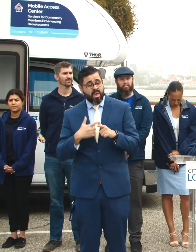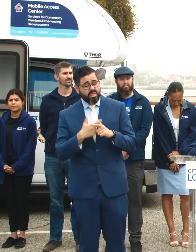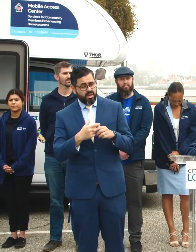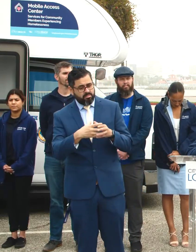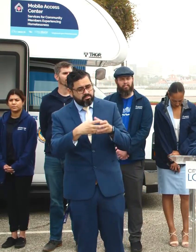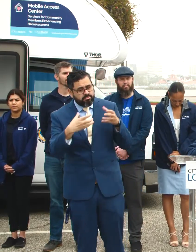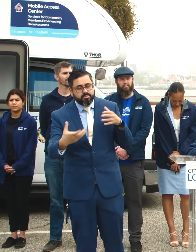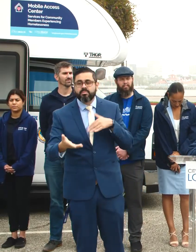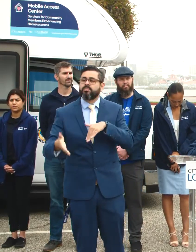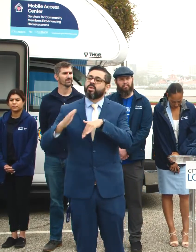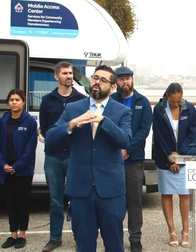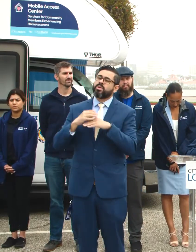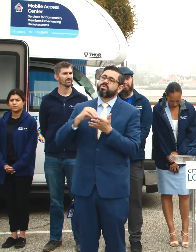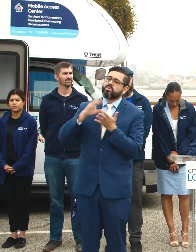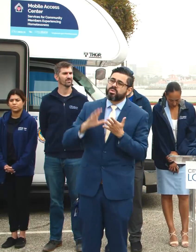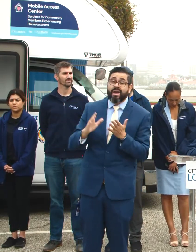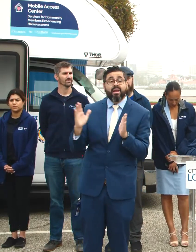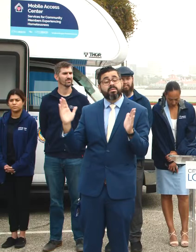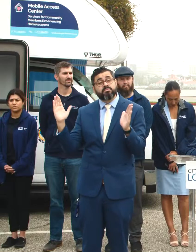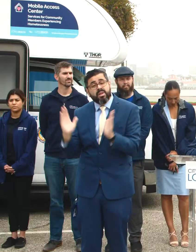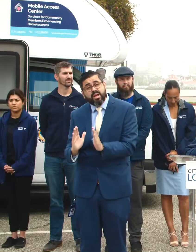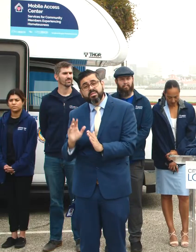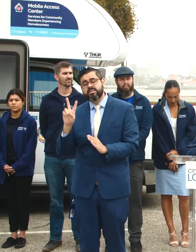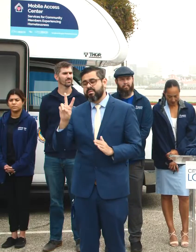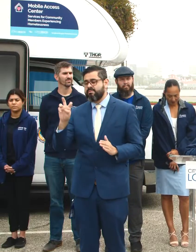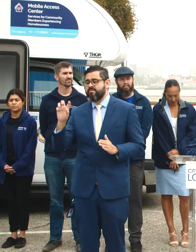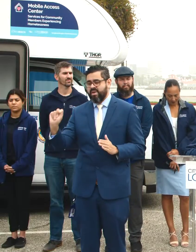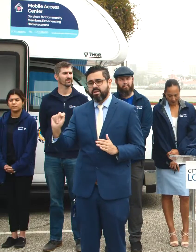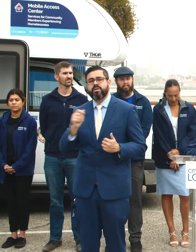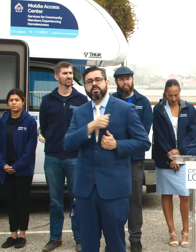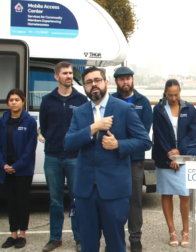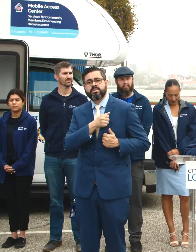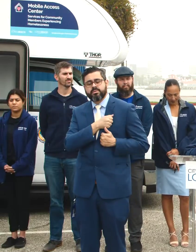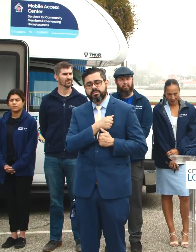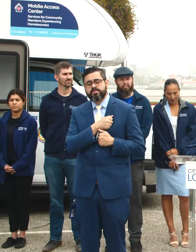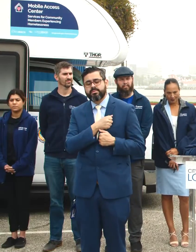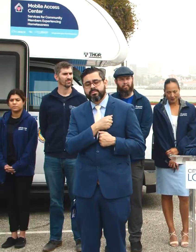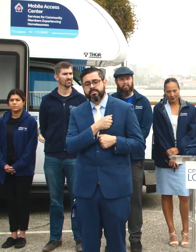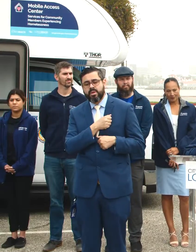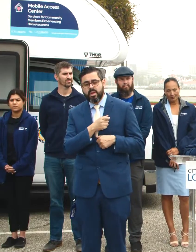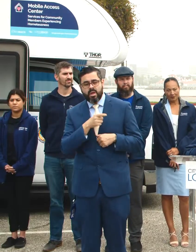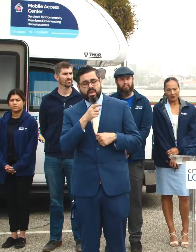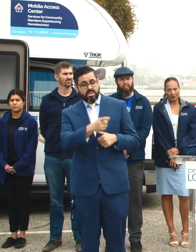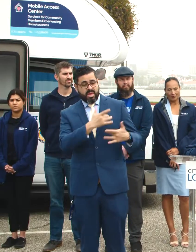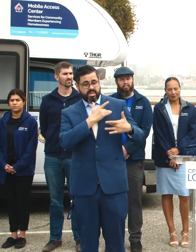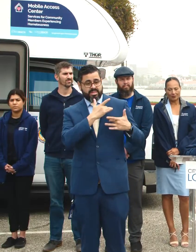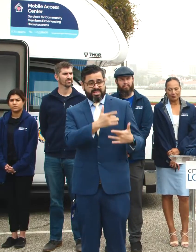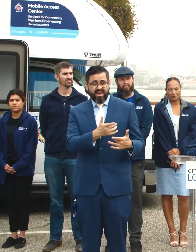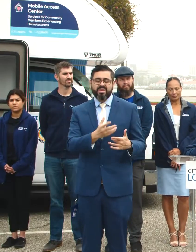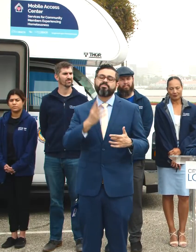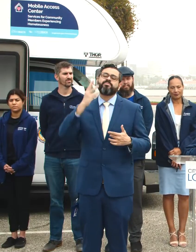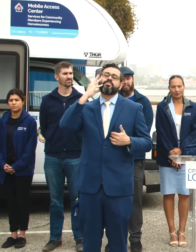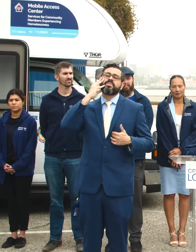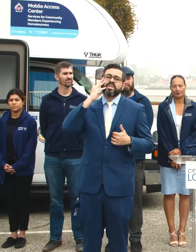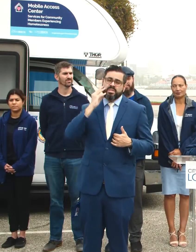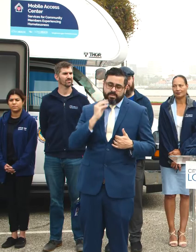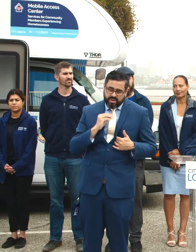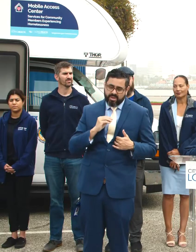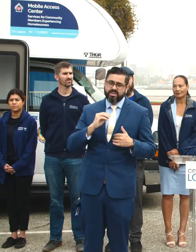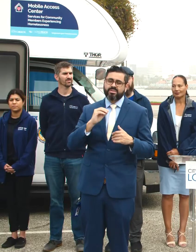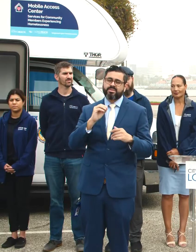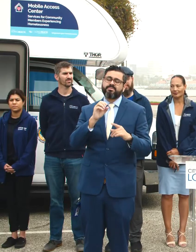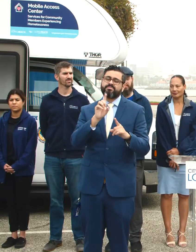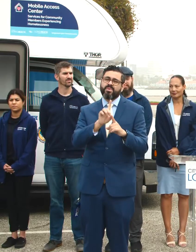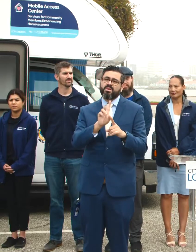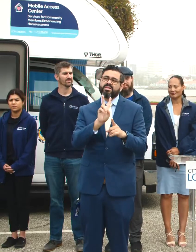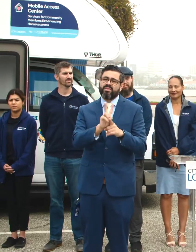overall count, and fewer veterans. In addition, our newly homeless population are more likely to be victims of domestic violence